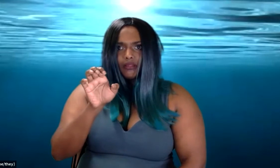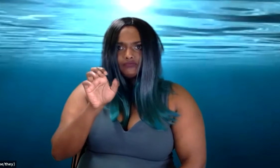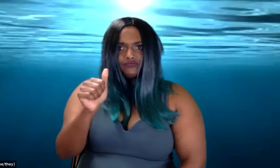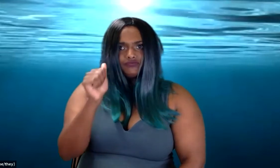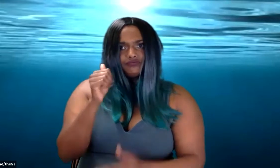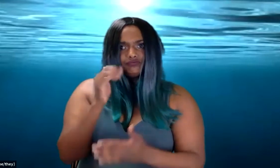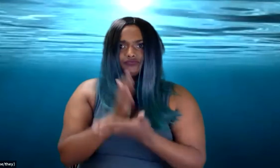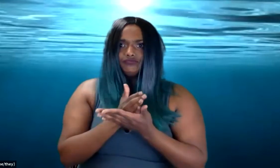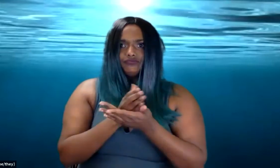Unstoppable.